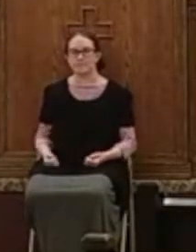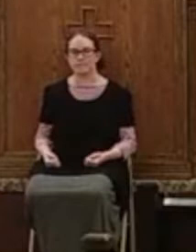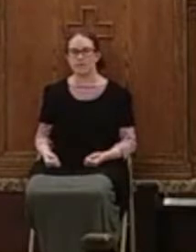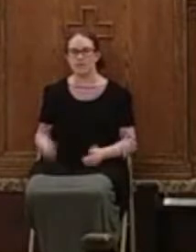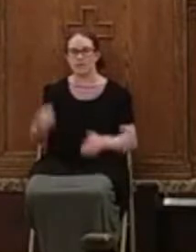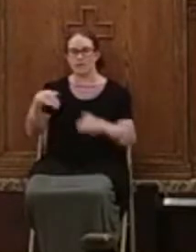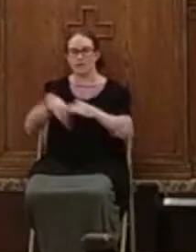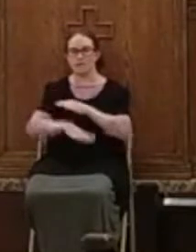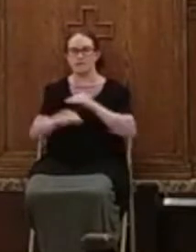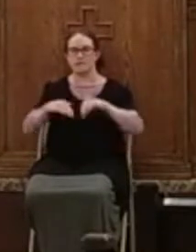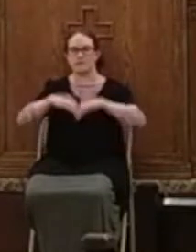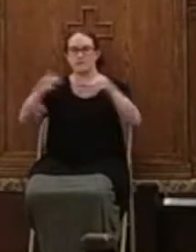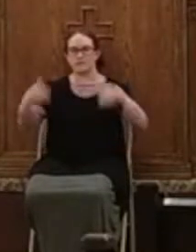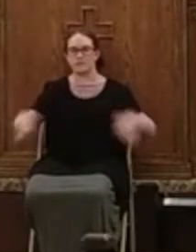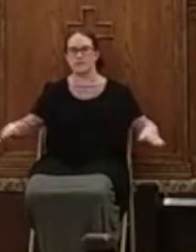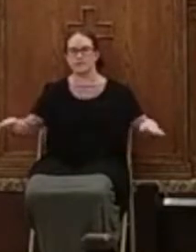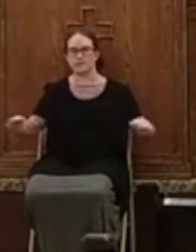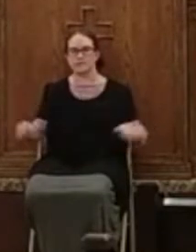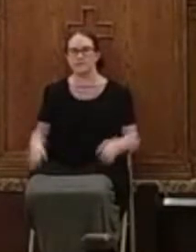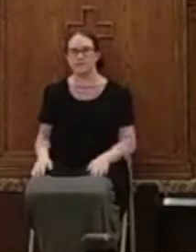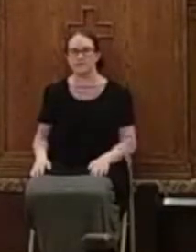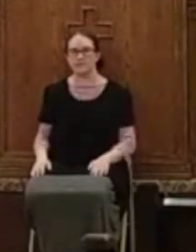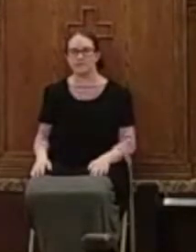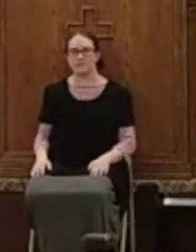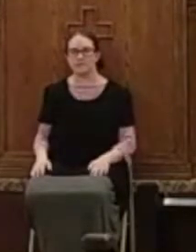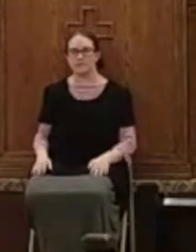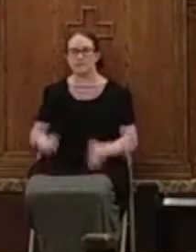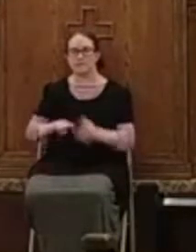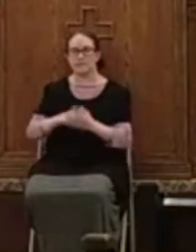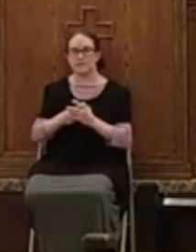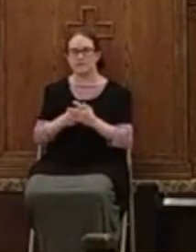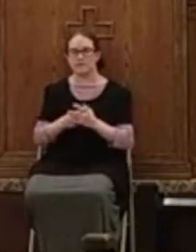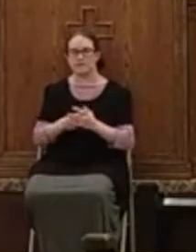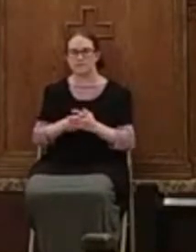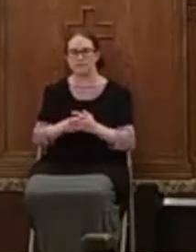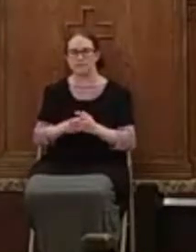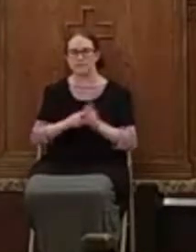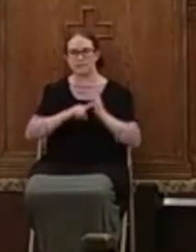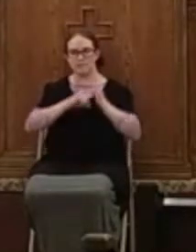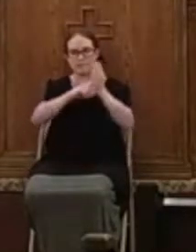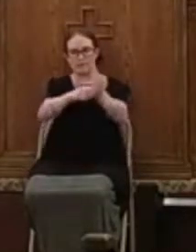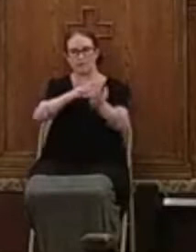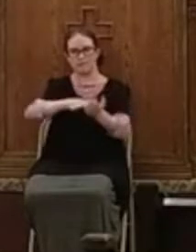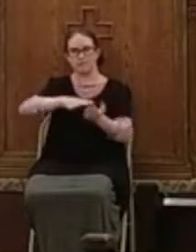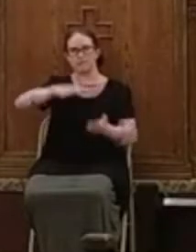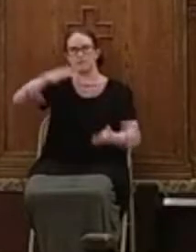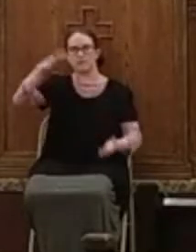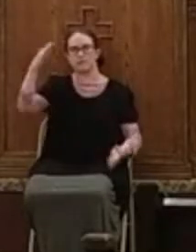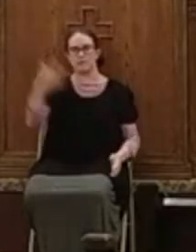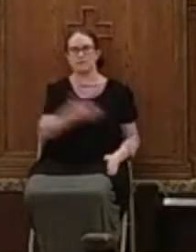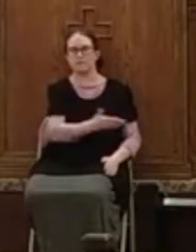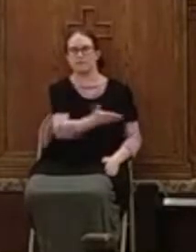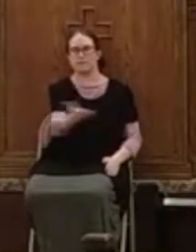to enter into His presence and He begins to reveal His glory to us,